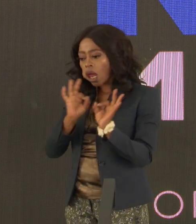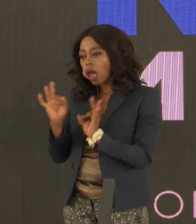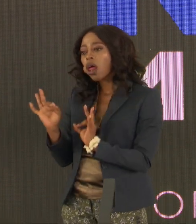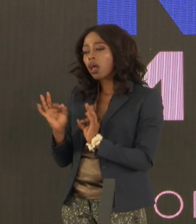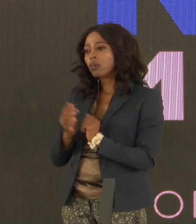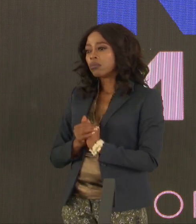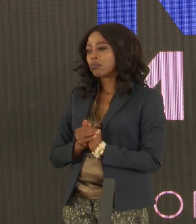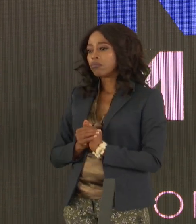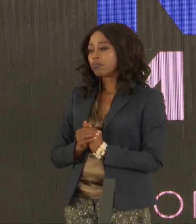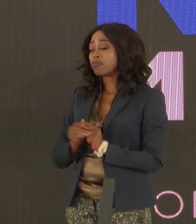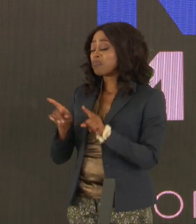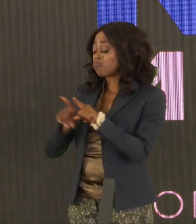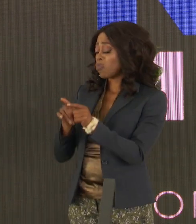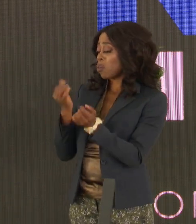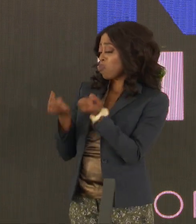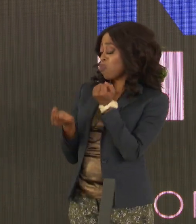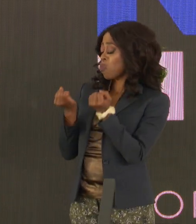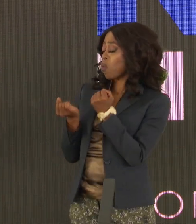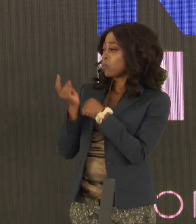And this same court